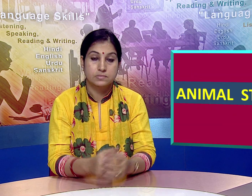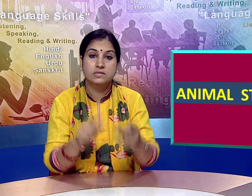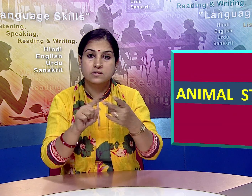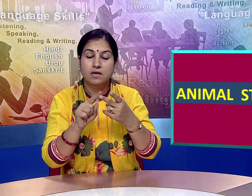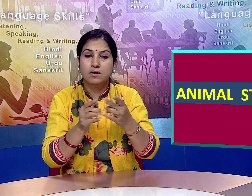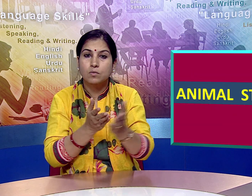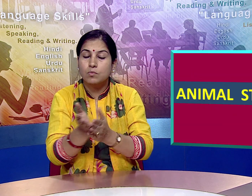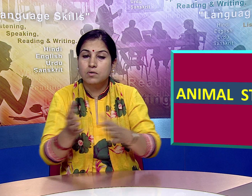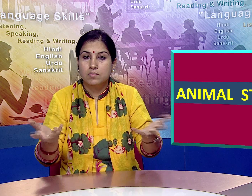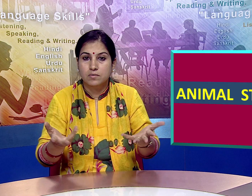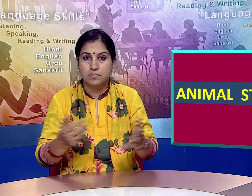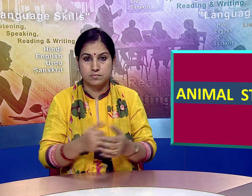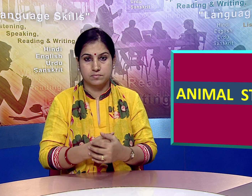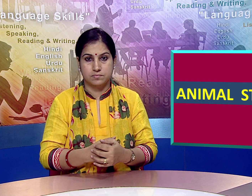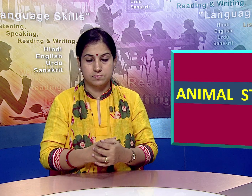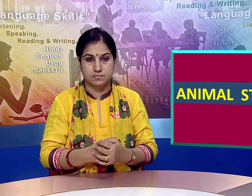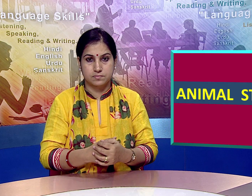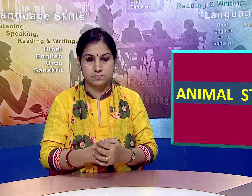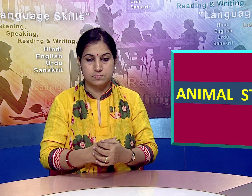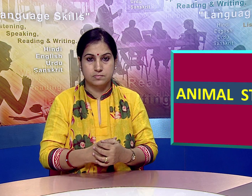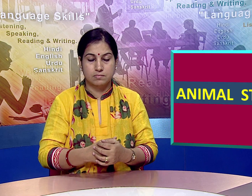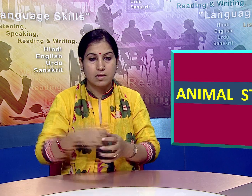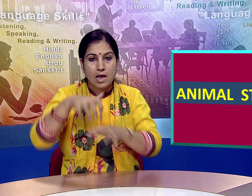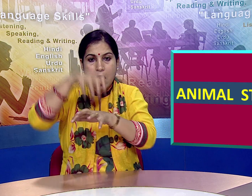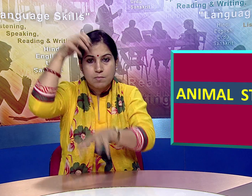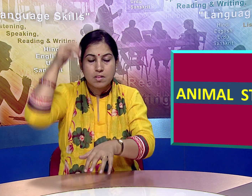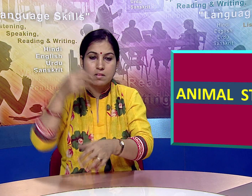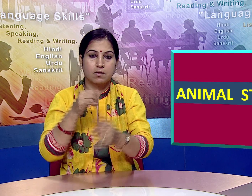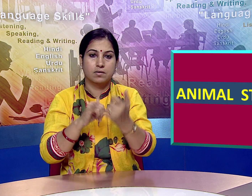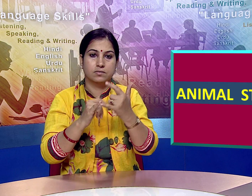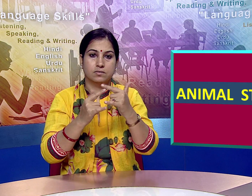Second category of stain, animal stain.